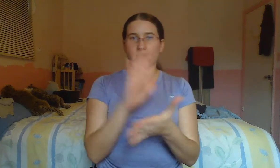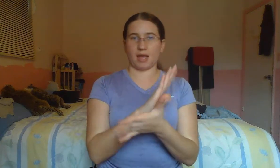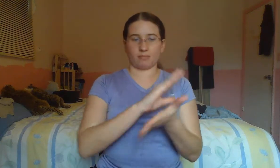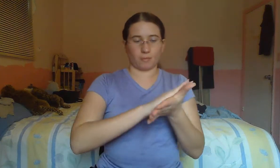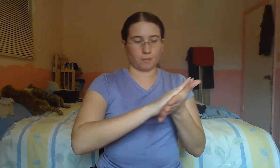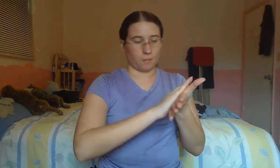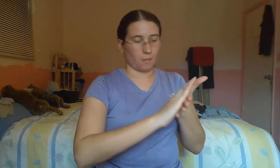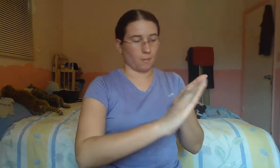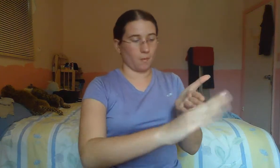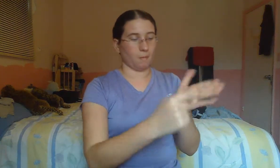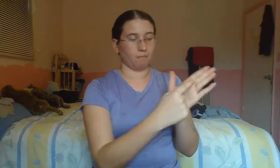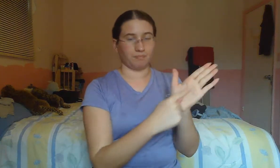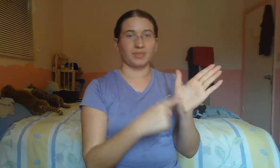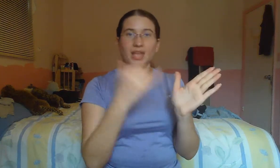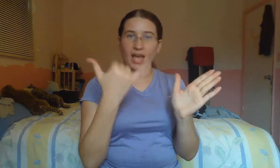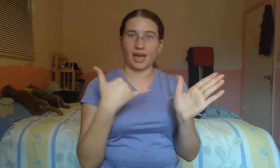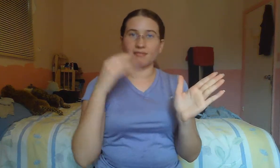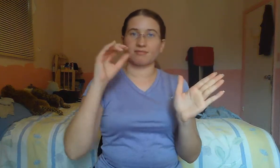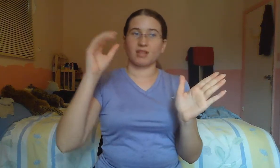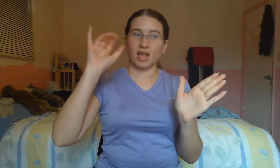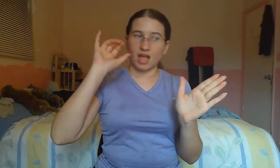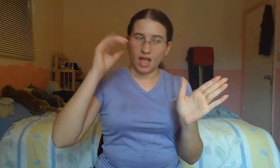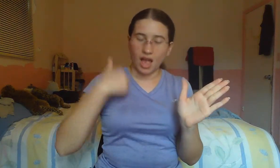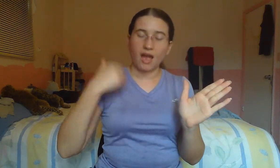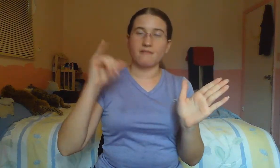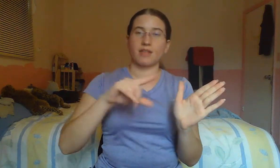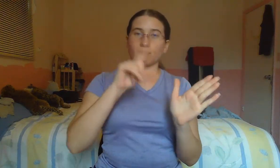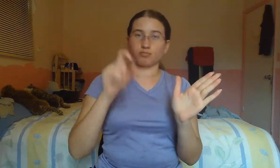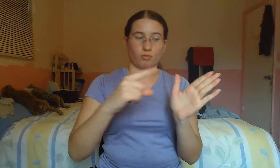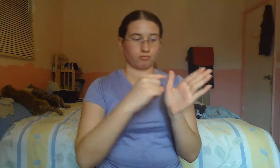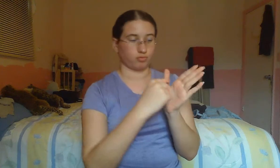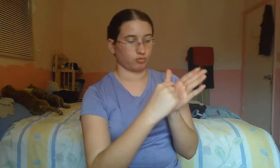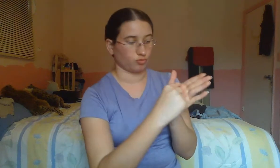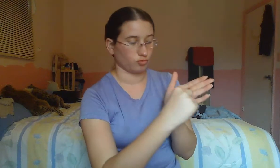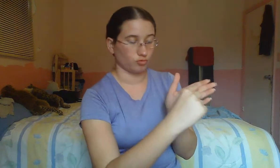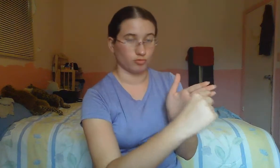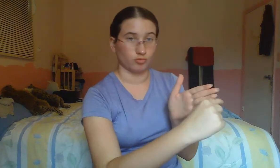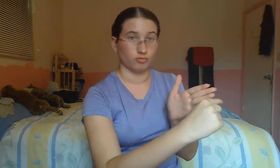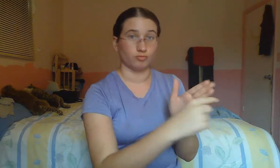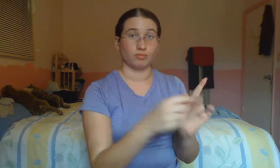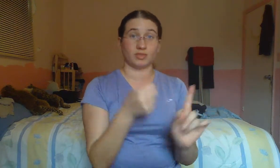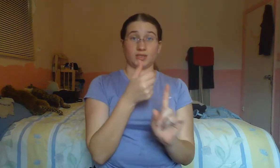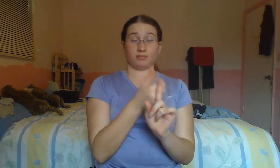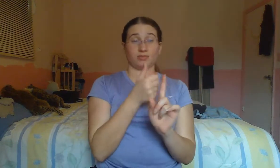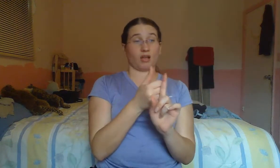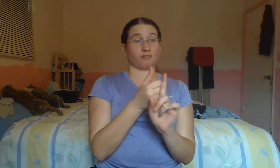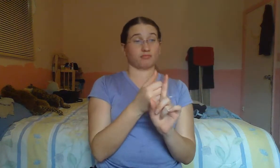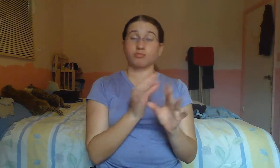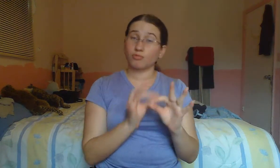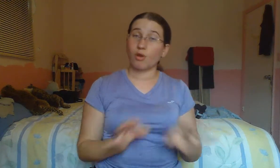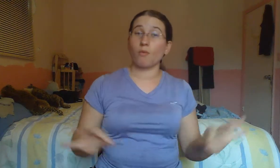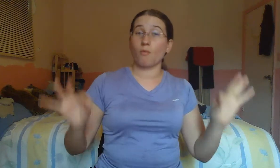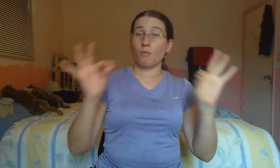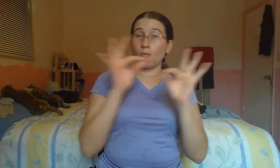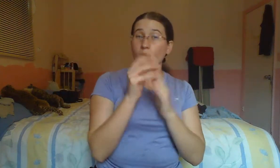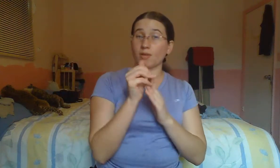on there. Your summative is on there. Was he a worthy leader, or was he not? Do we all have to agree?